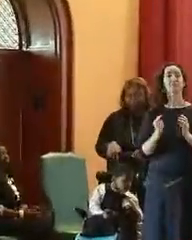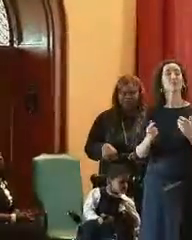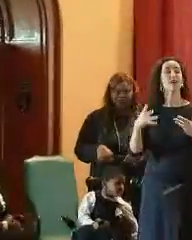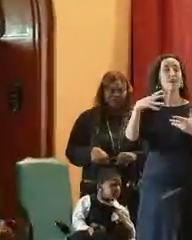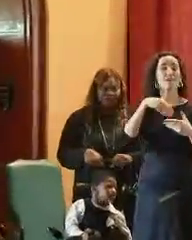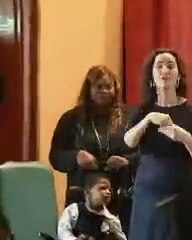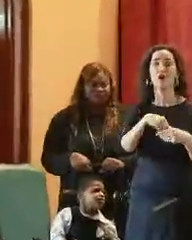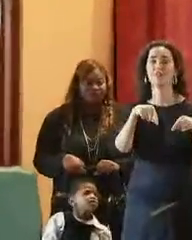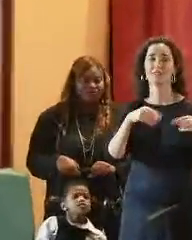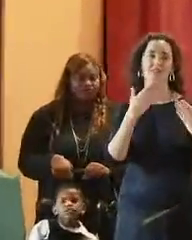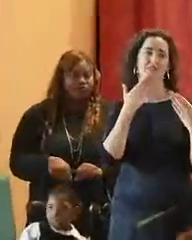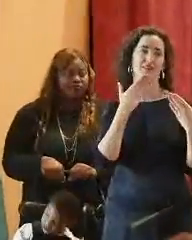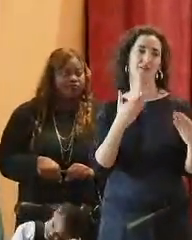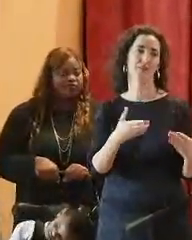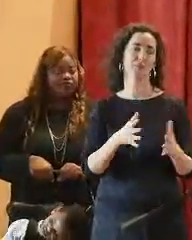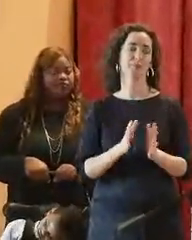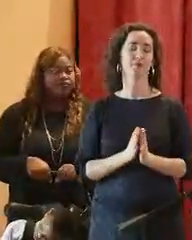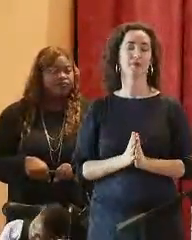this.